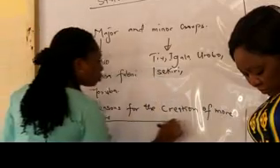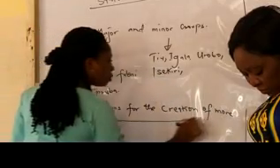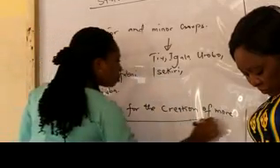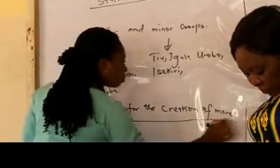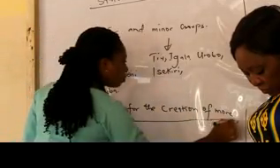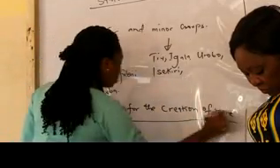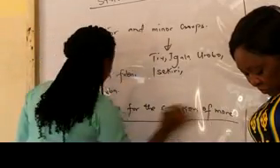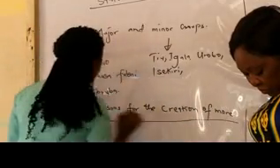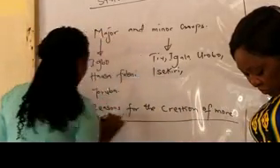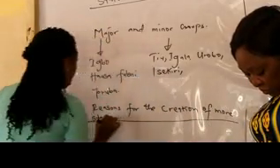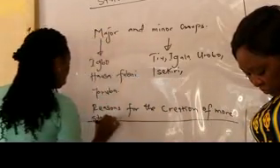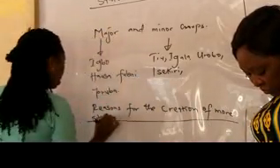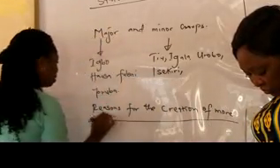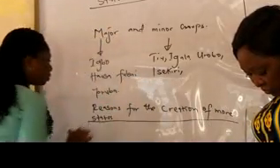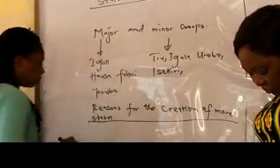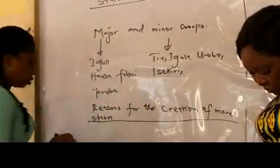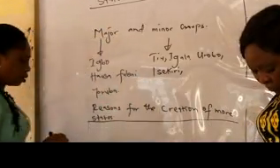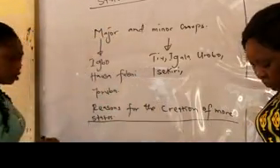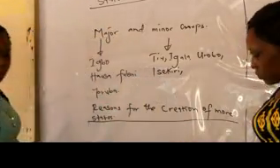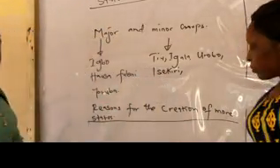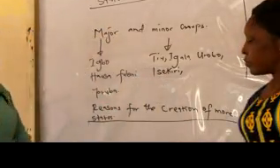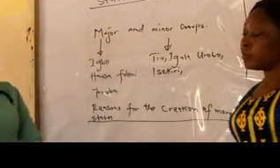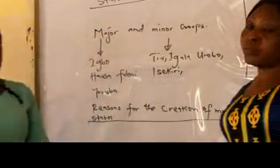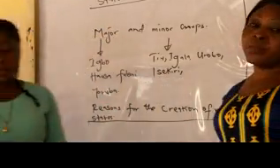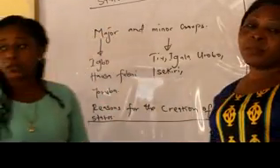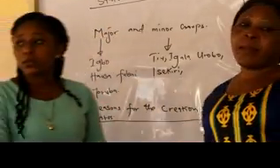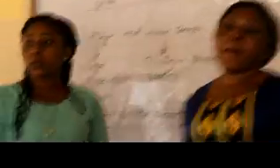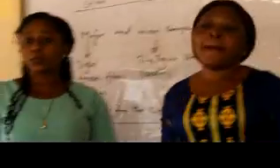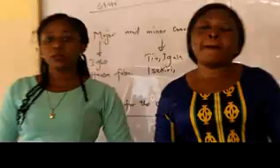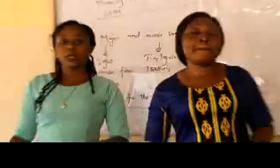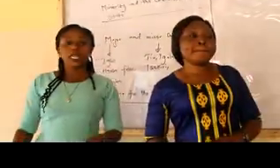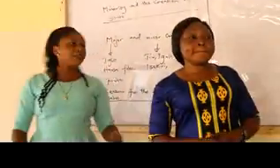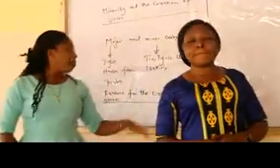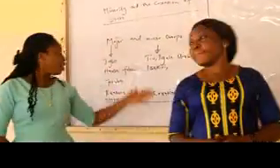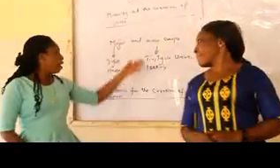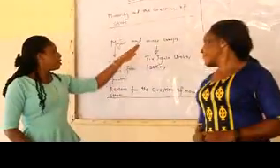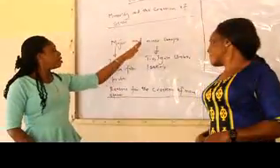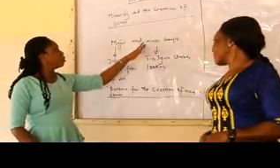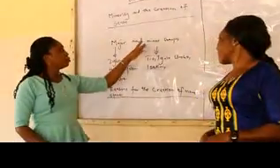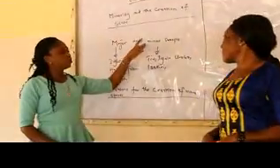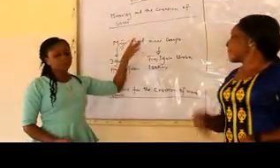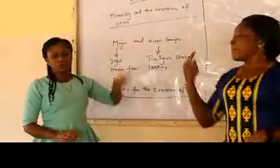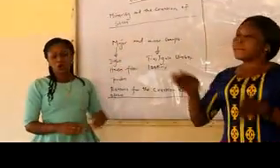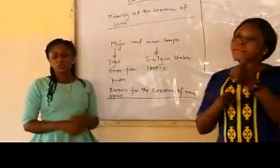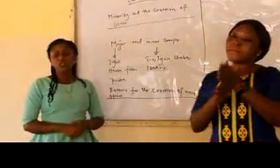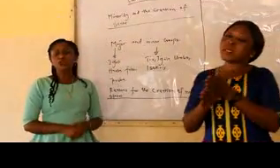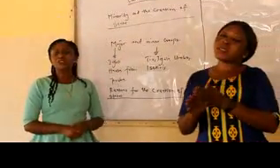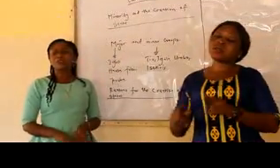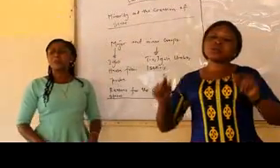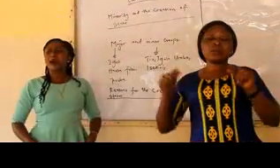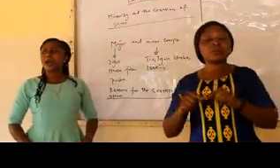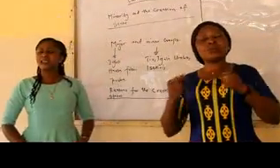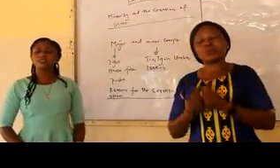All right. Now, the minor ethnic groups